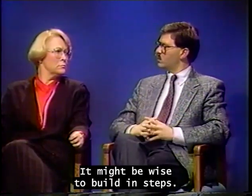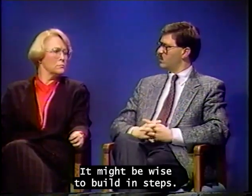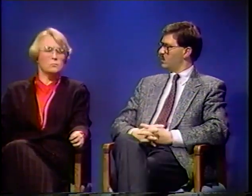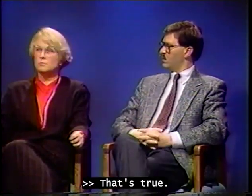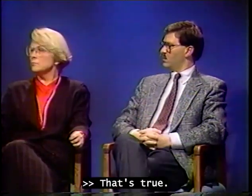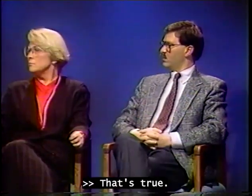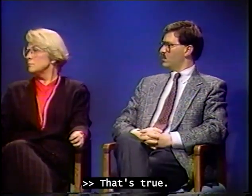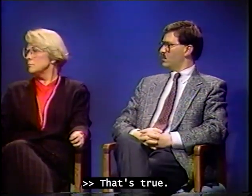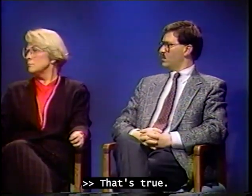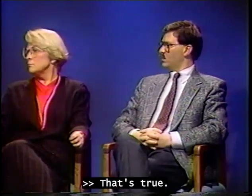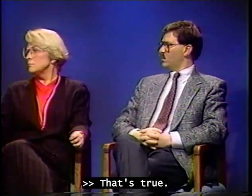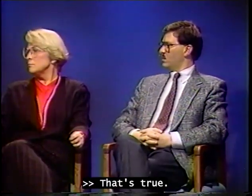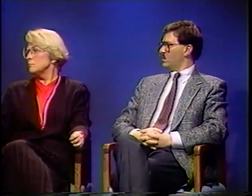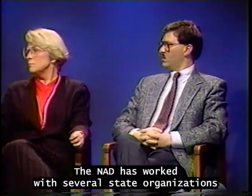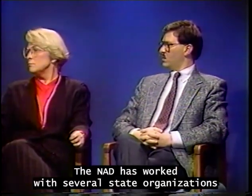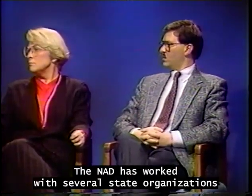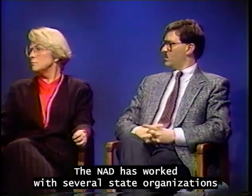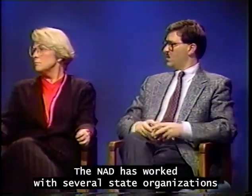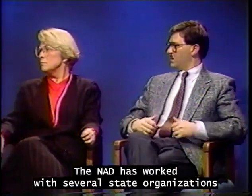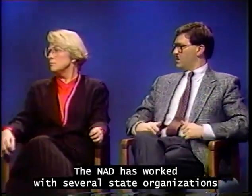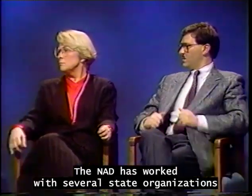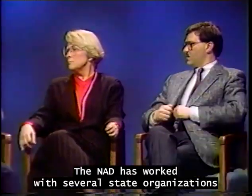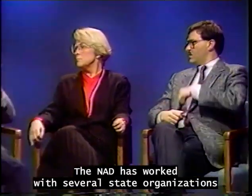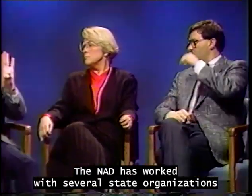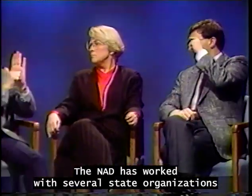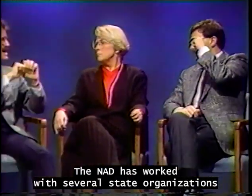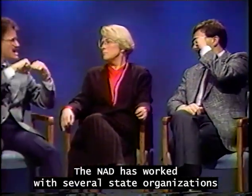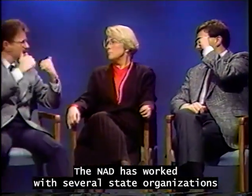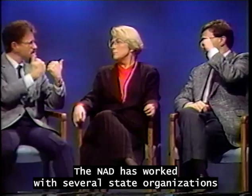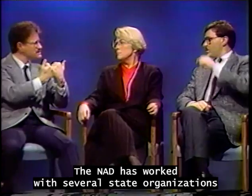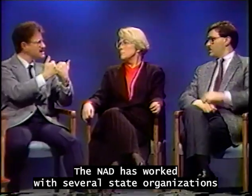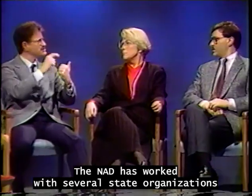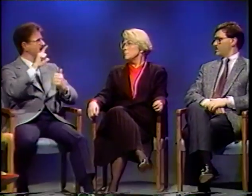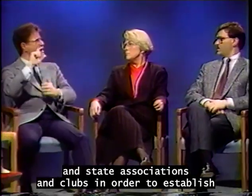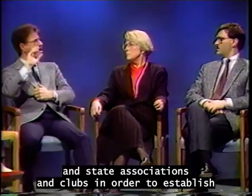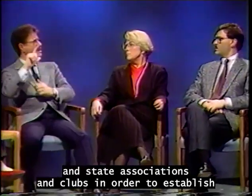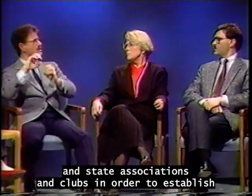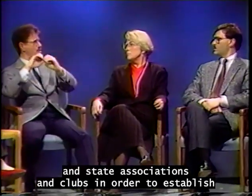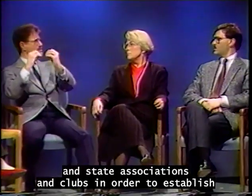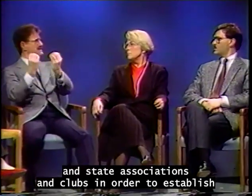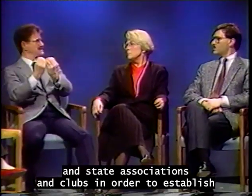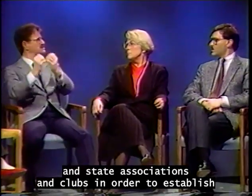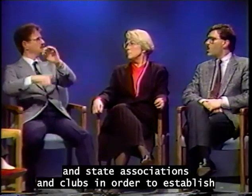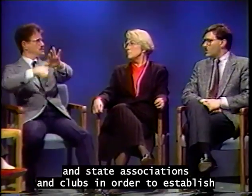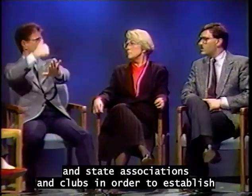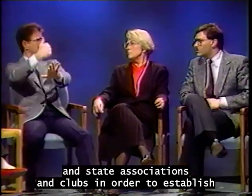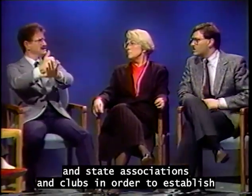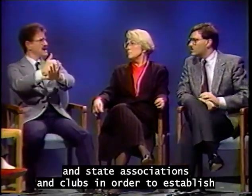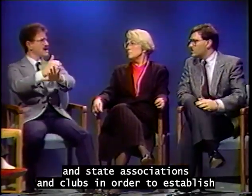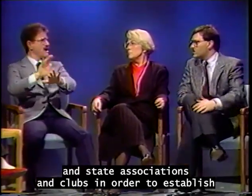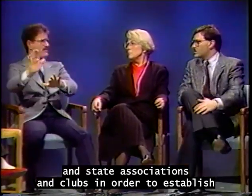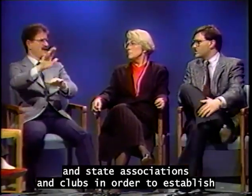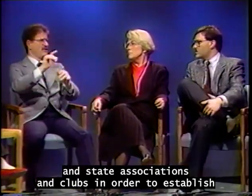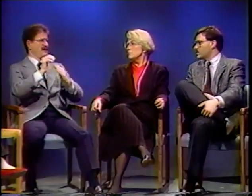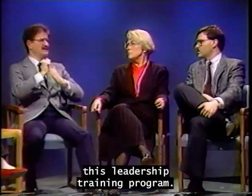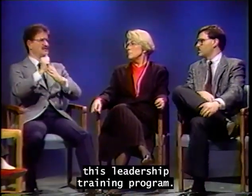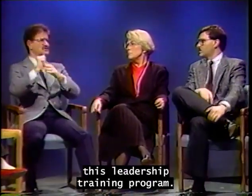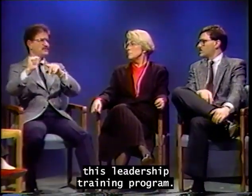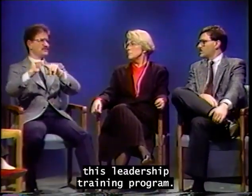steps. That's true. The NAD has worked with several state organizations and state associations and clubs in order to establish this